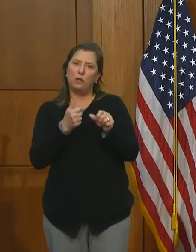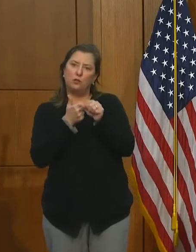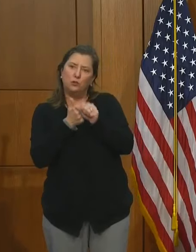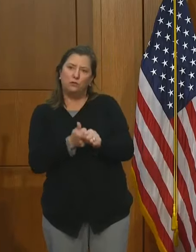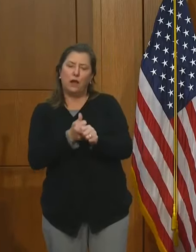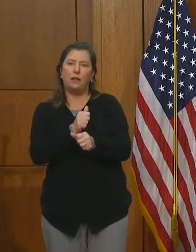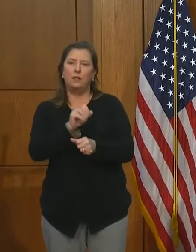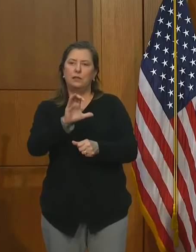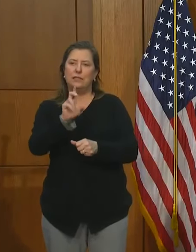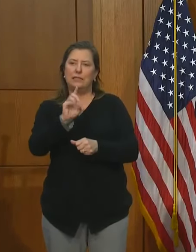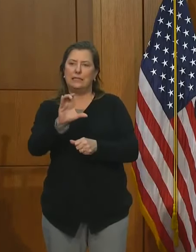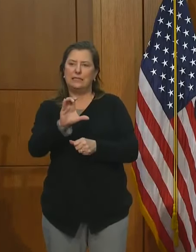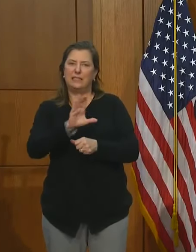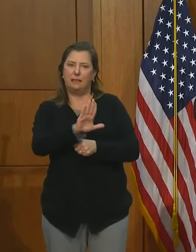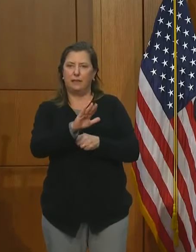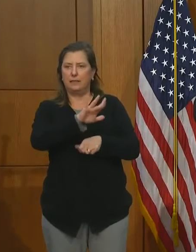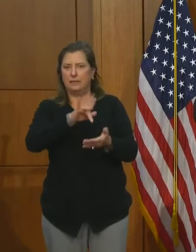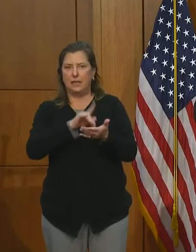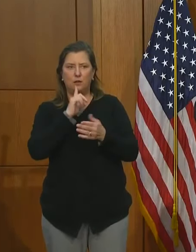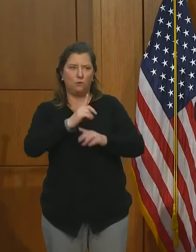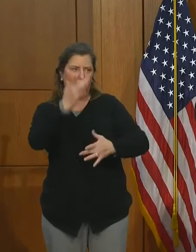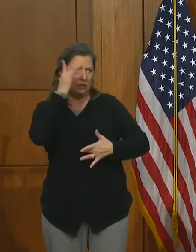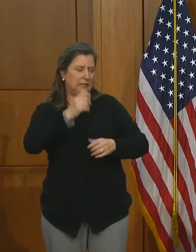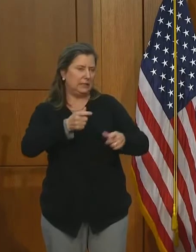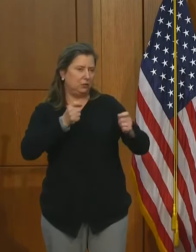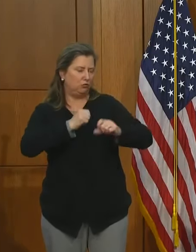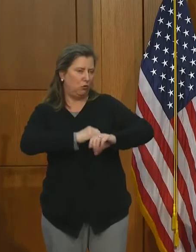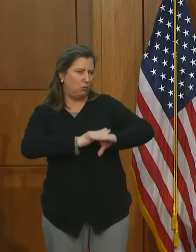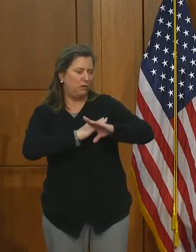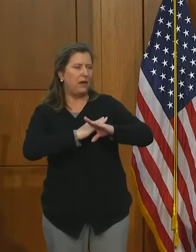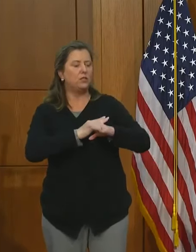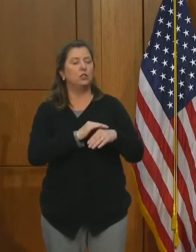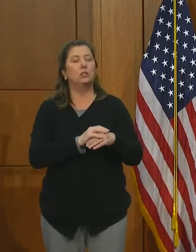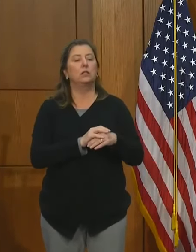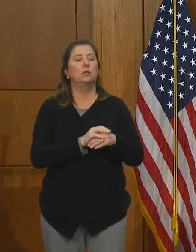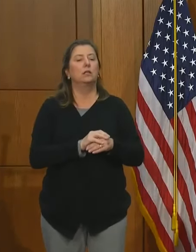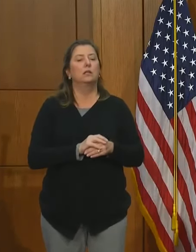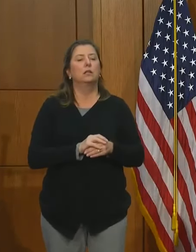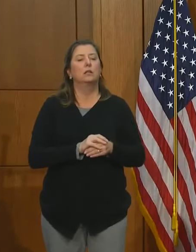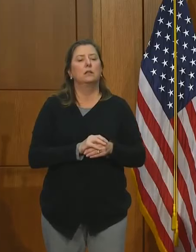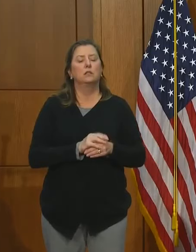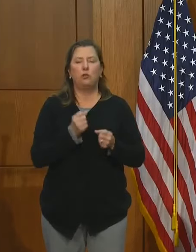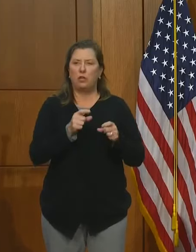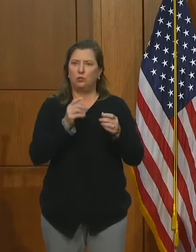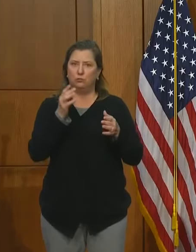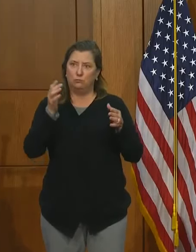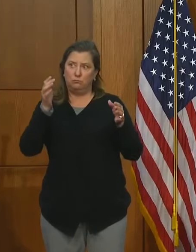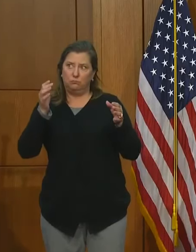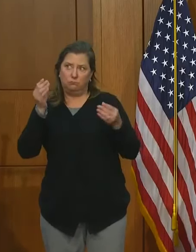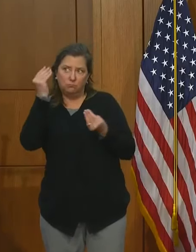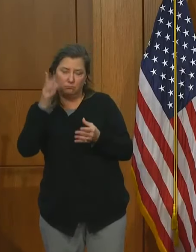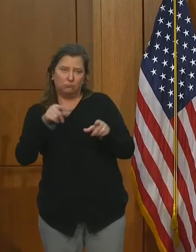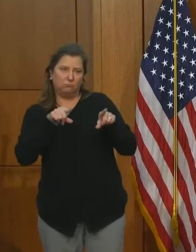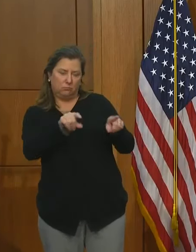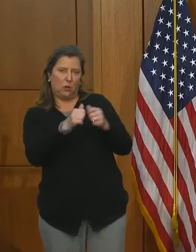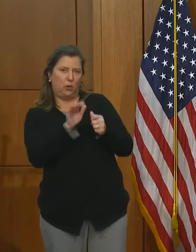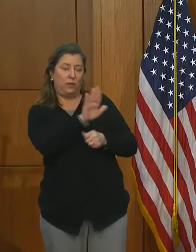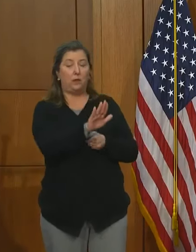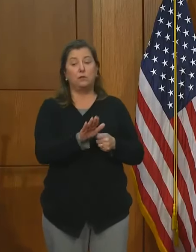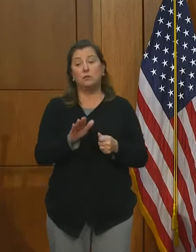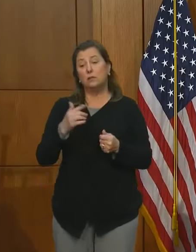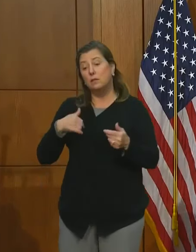the Centers for Disease Control and Prevention. Around this issue of whether or not to count serologic